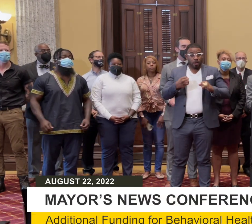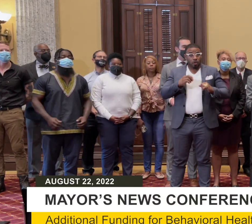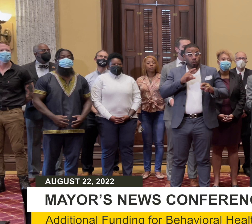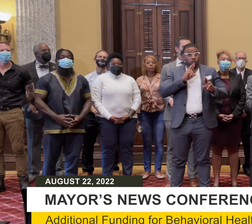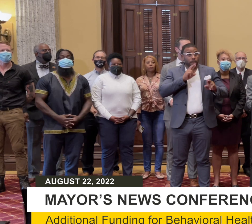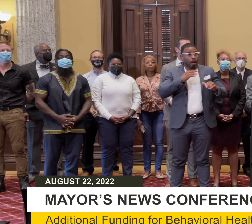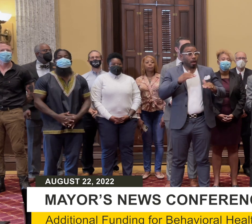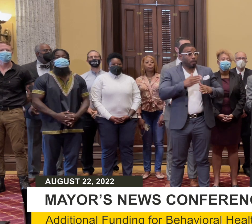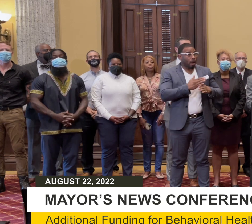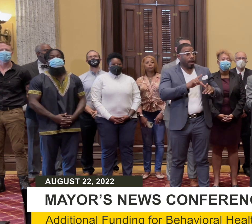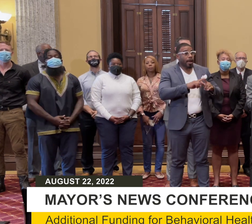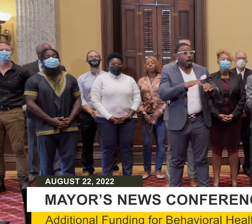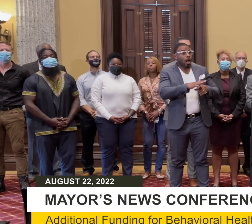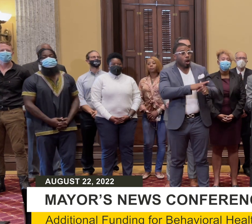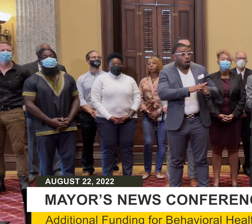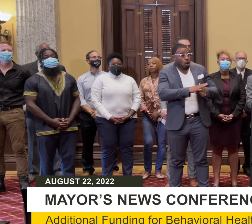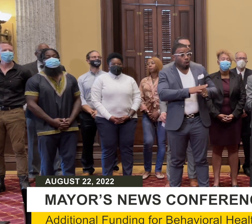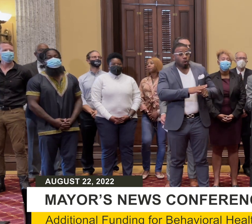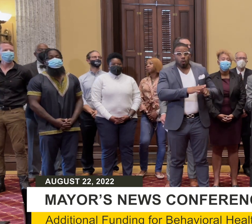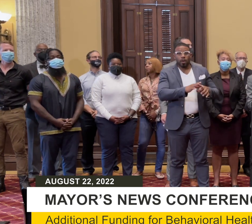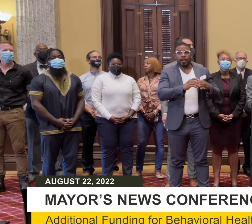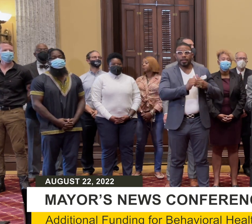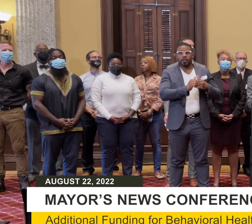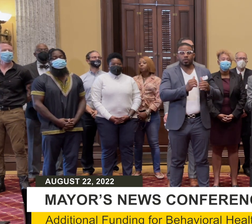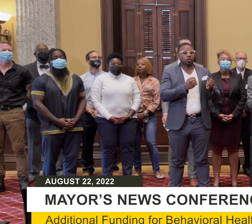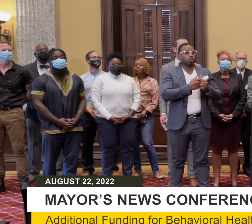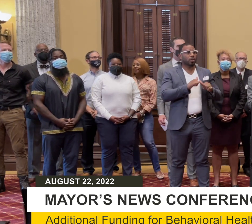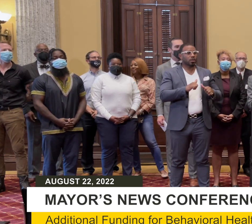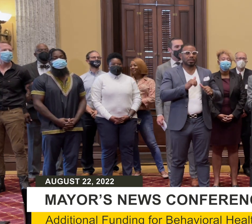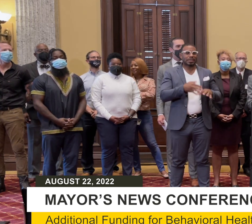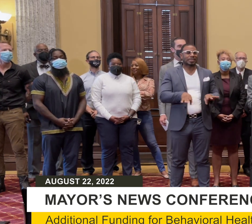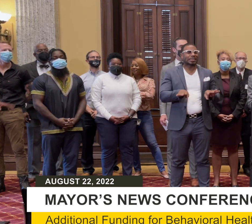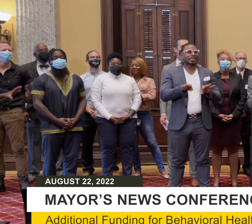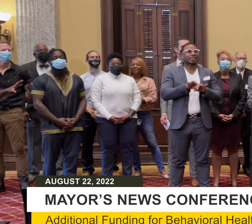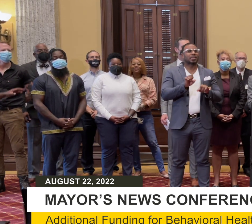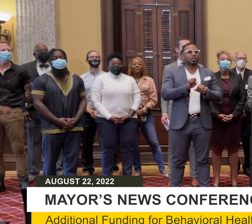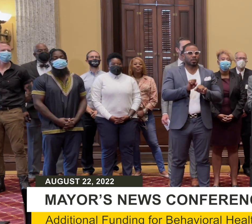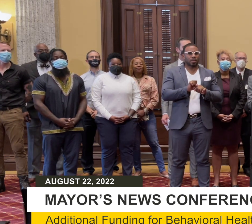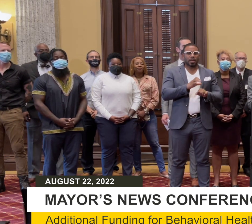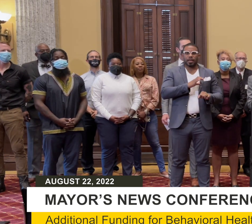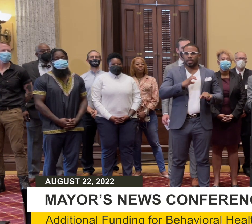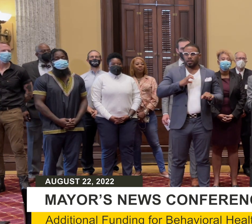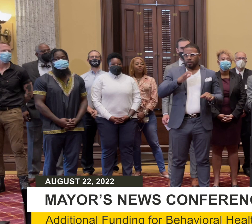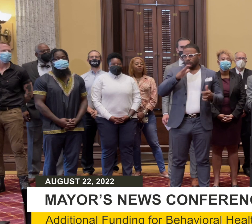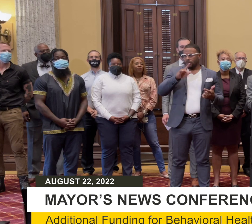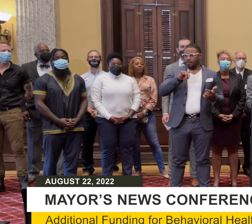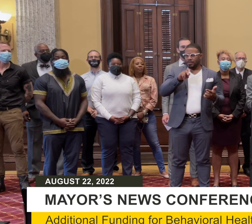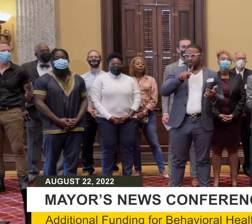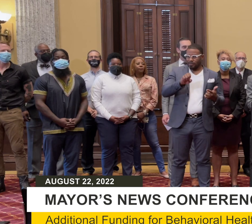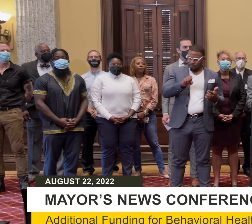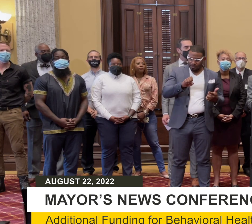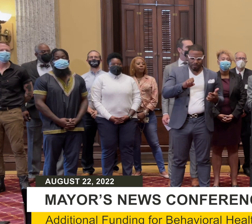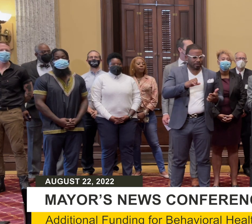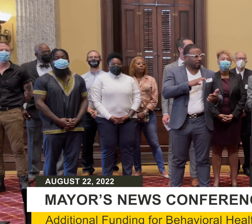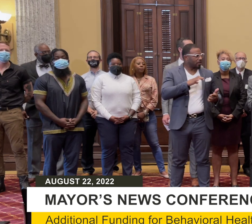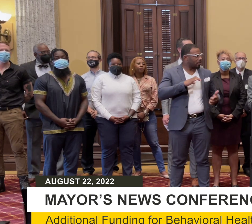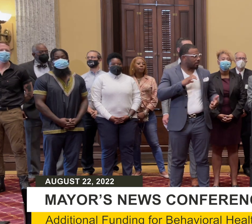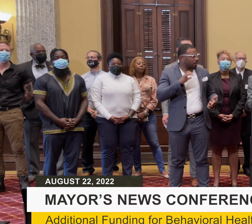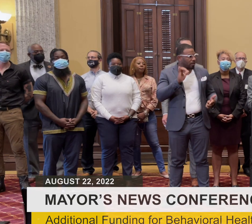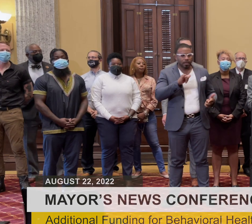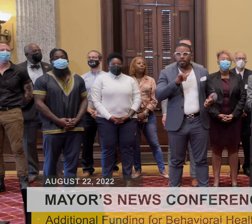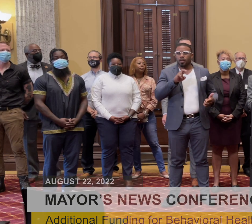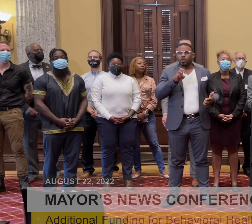response partners and local leaders supporting this critical work. Our Councilman Zeke Cohen, Councilwoman